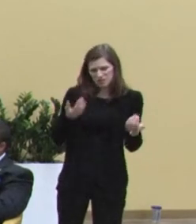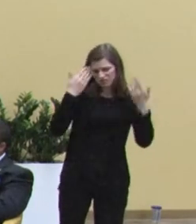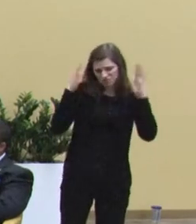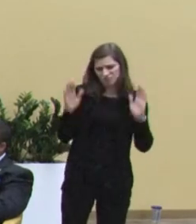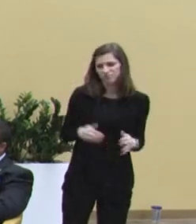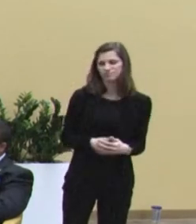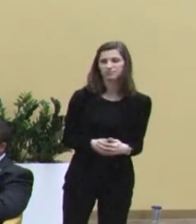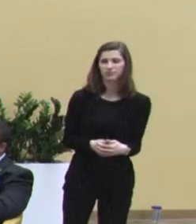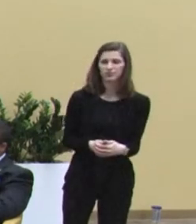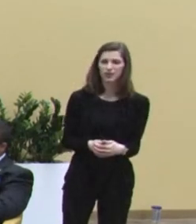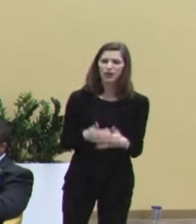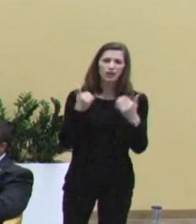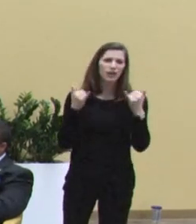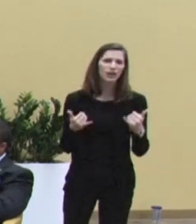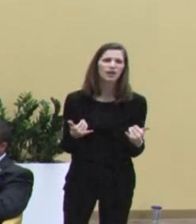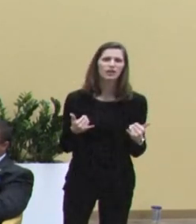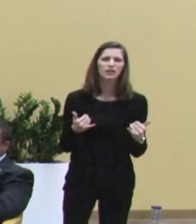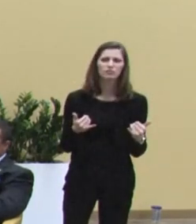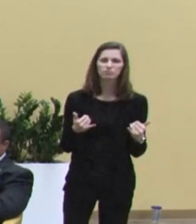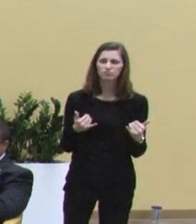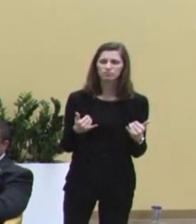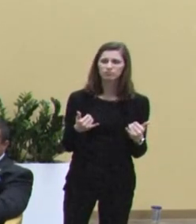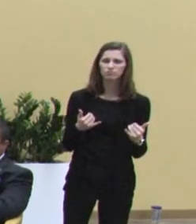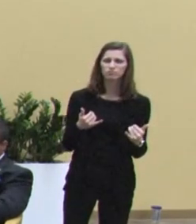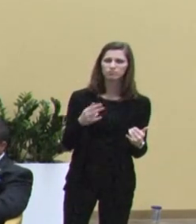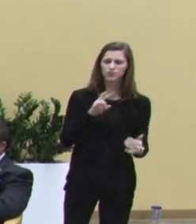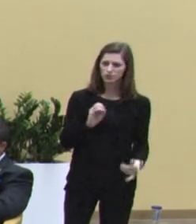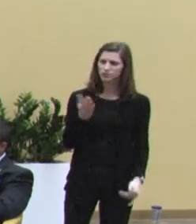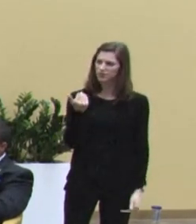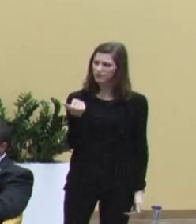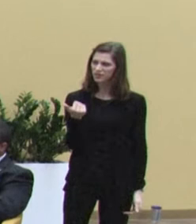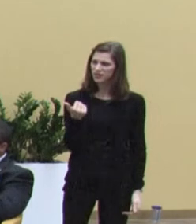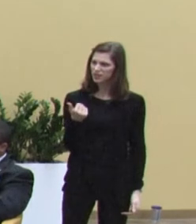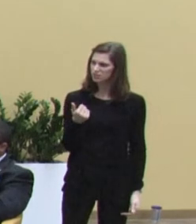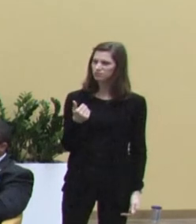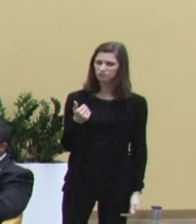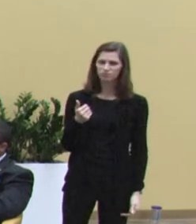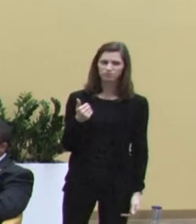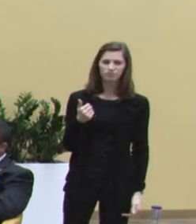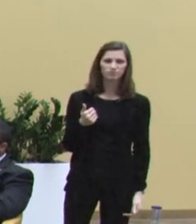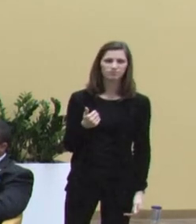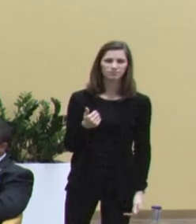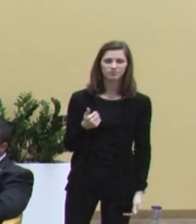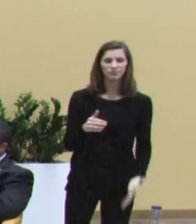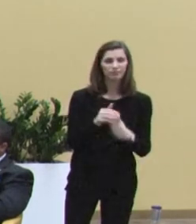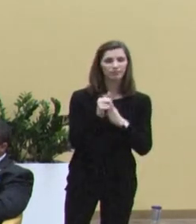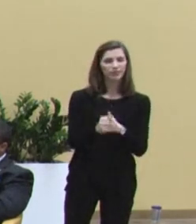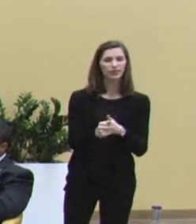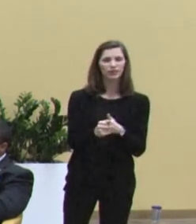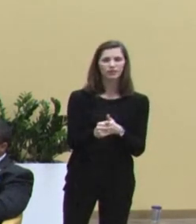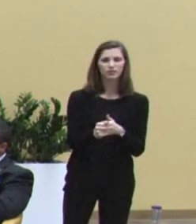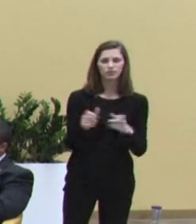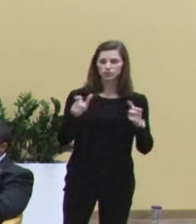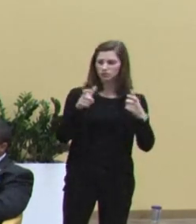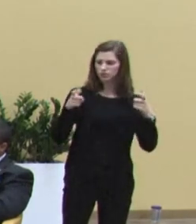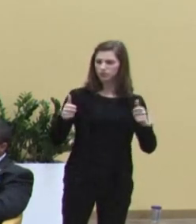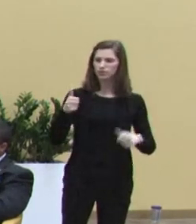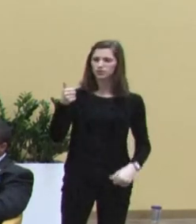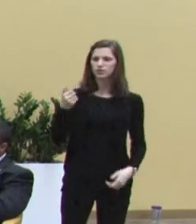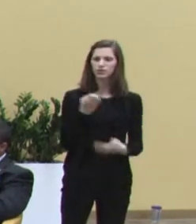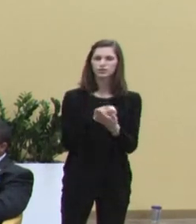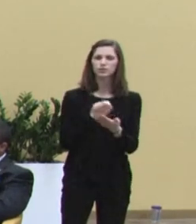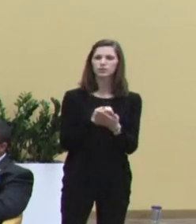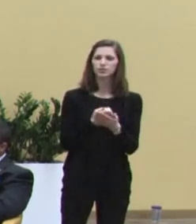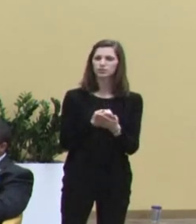And it's 2015 at that time. The leader of the largest